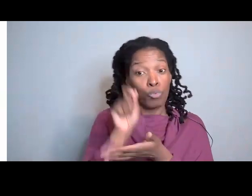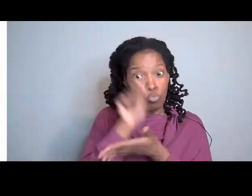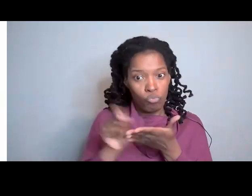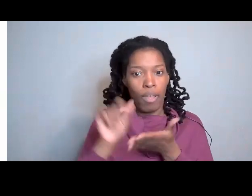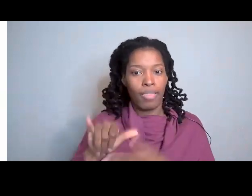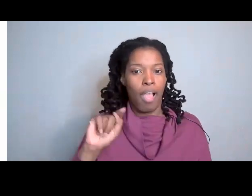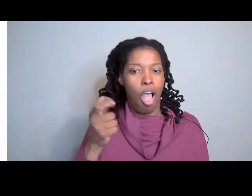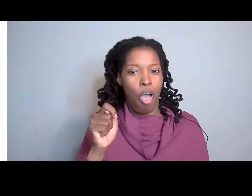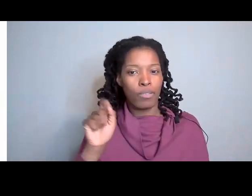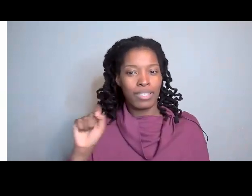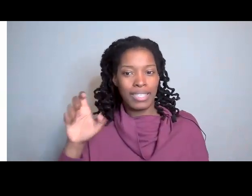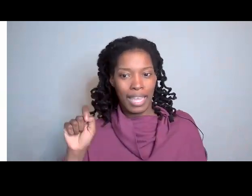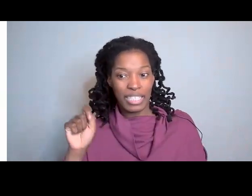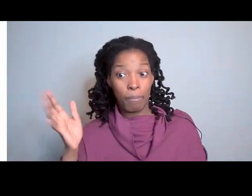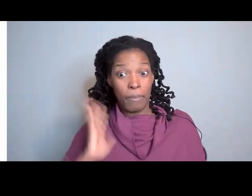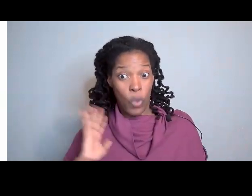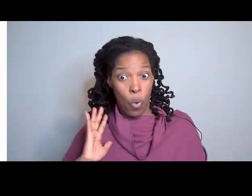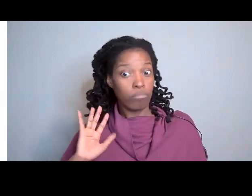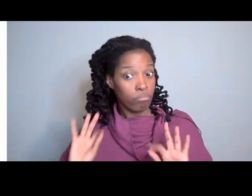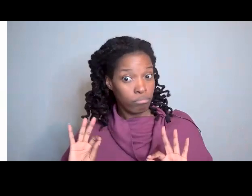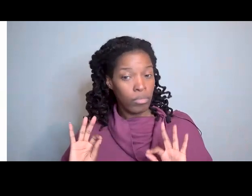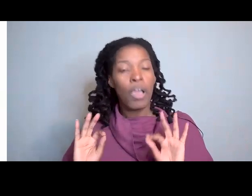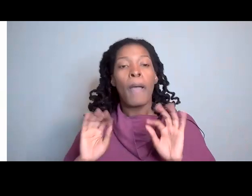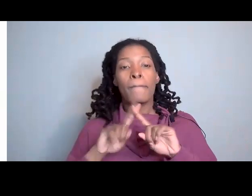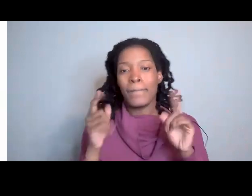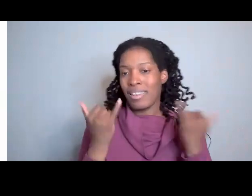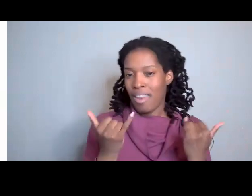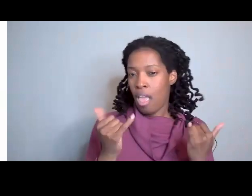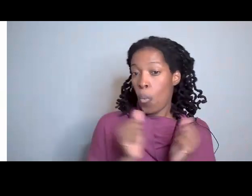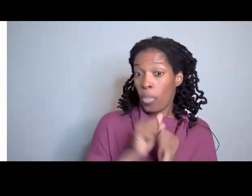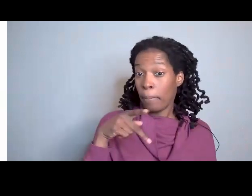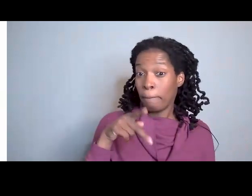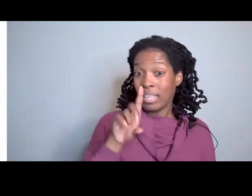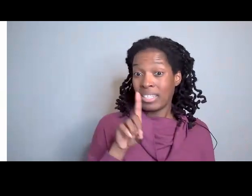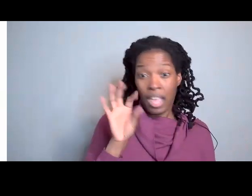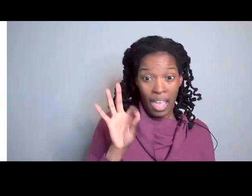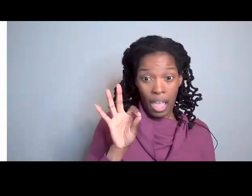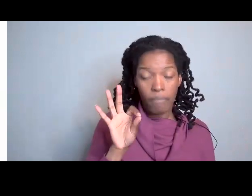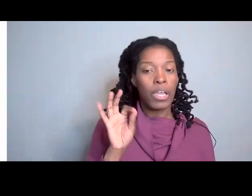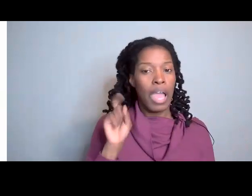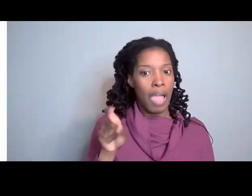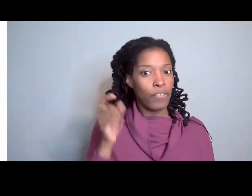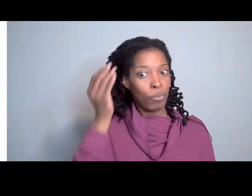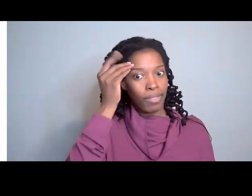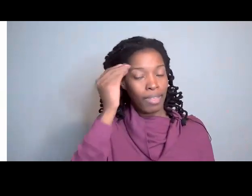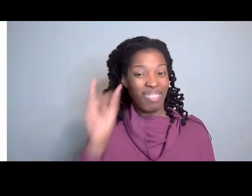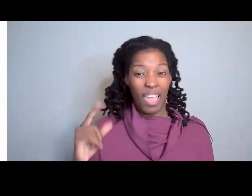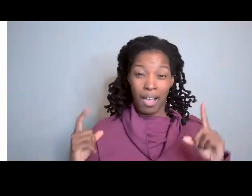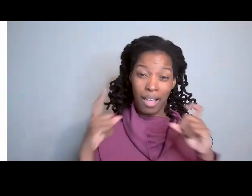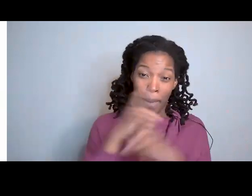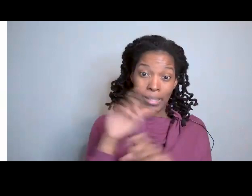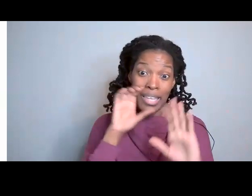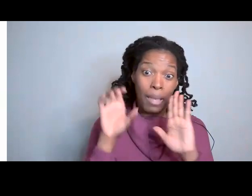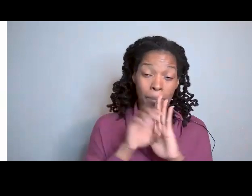but in PDFs, it's important to consider that complex images like charts might need